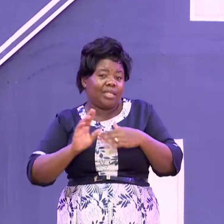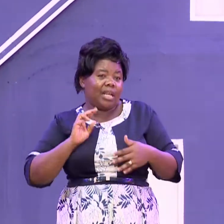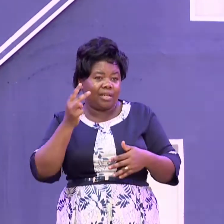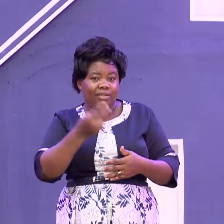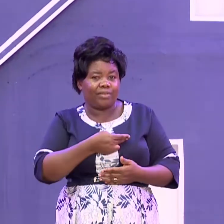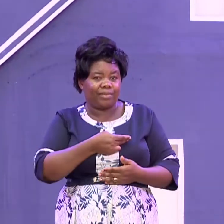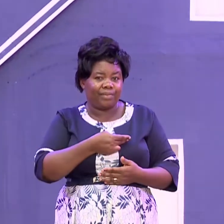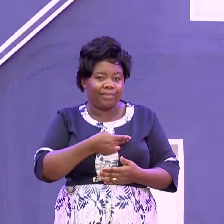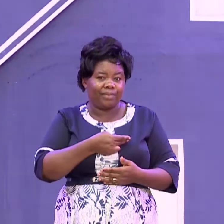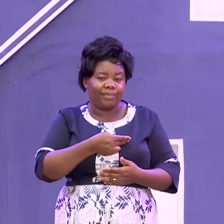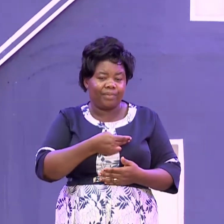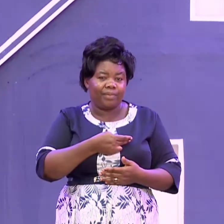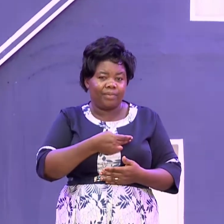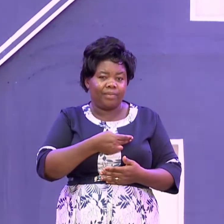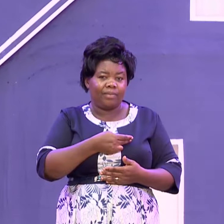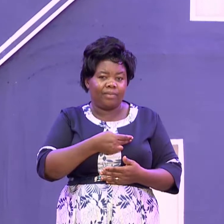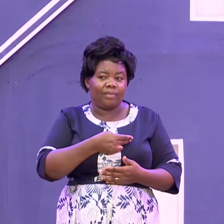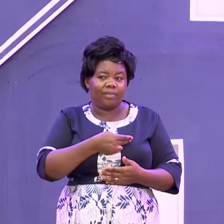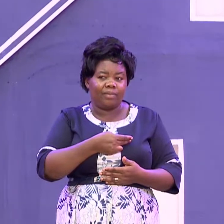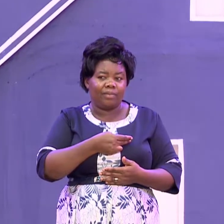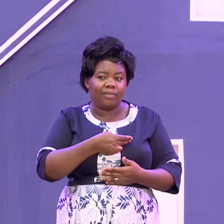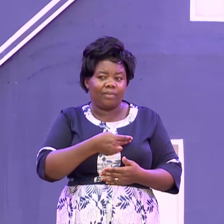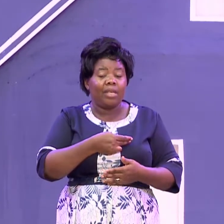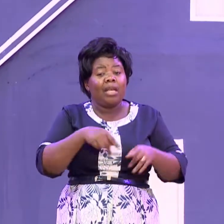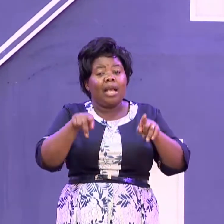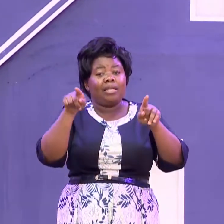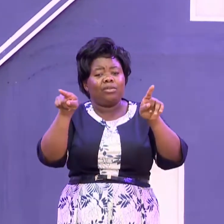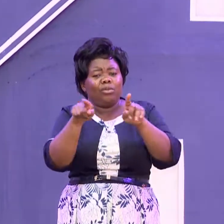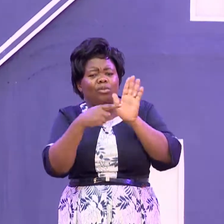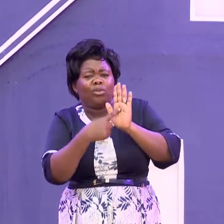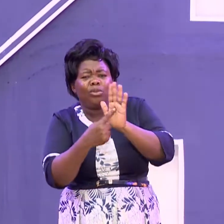ffe. And as a sign